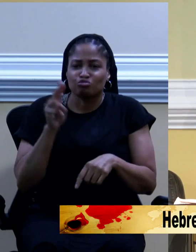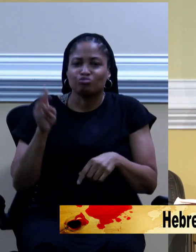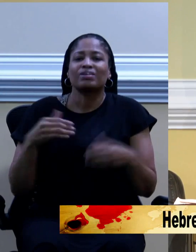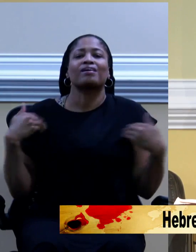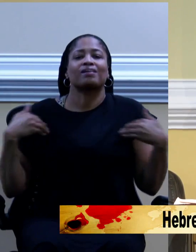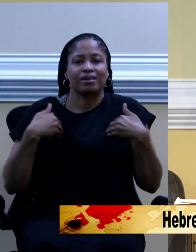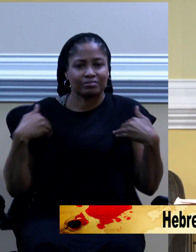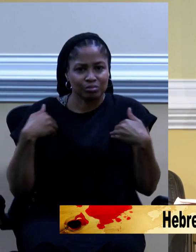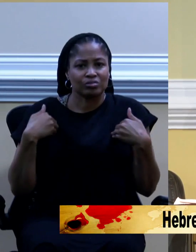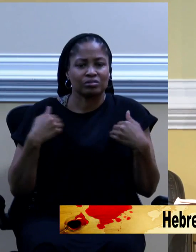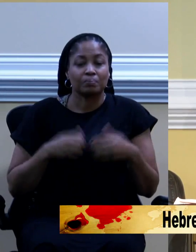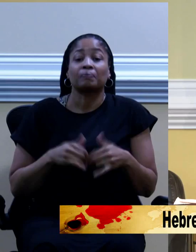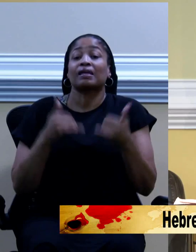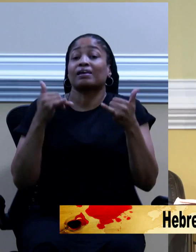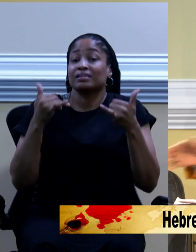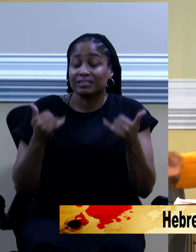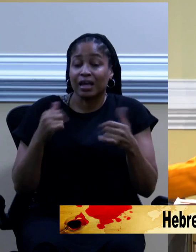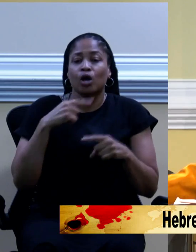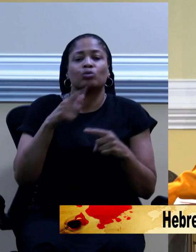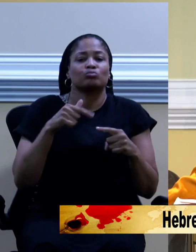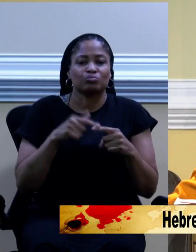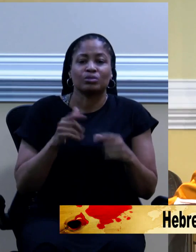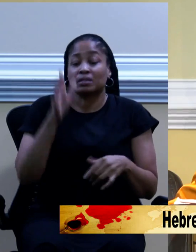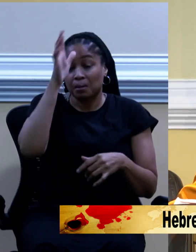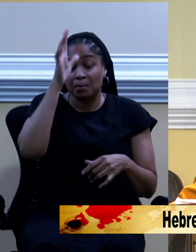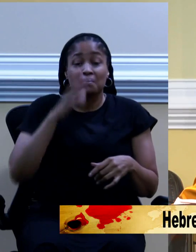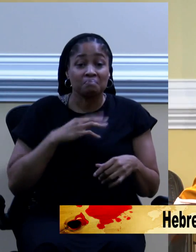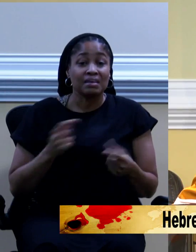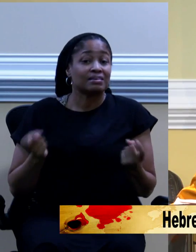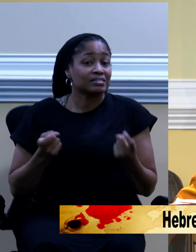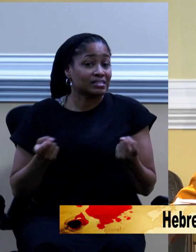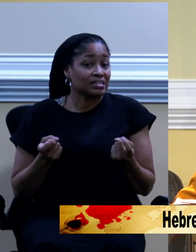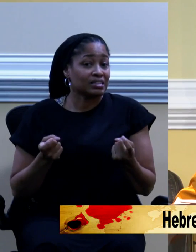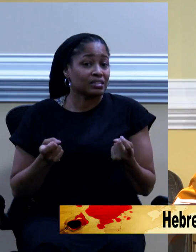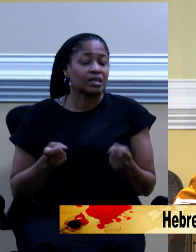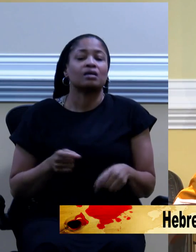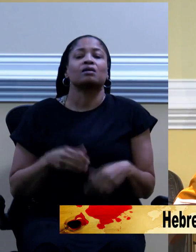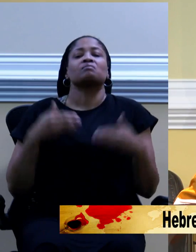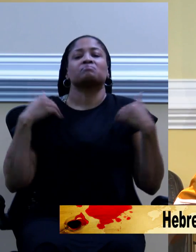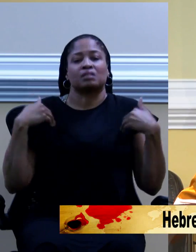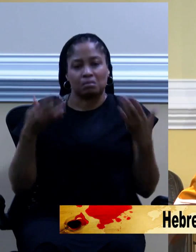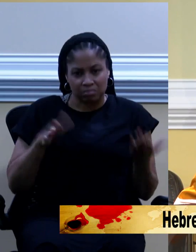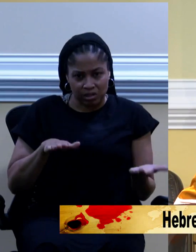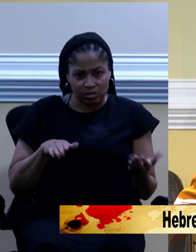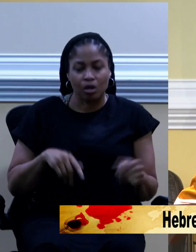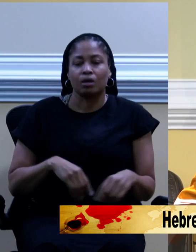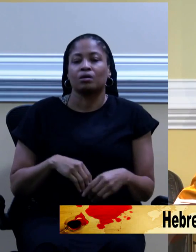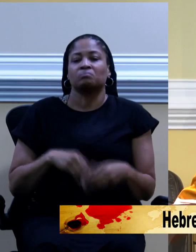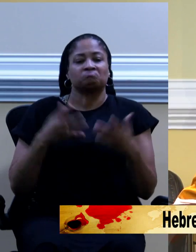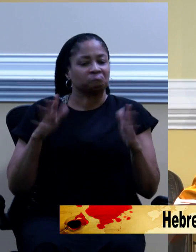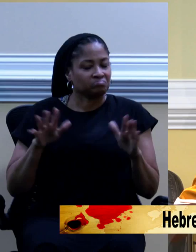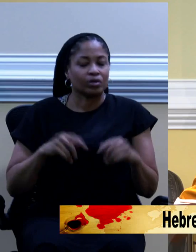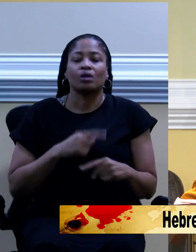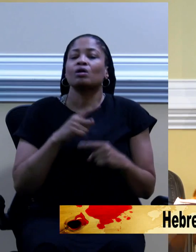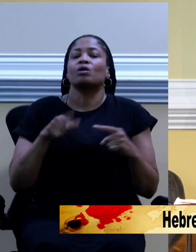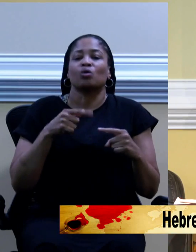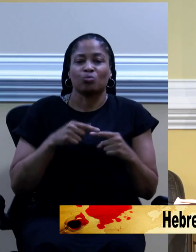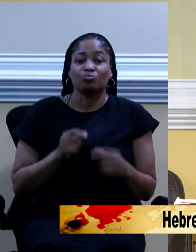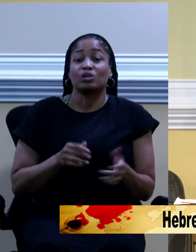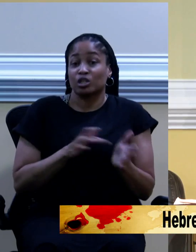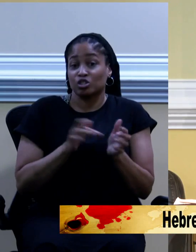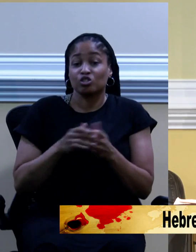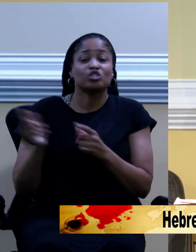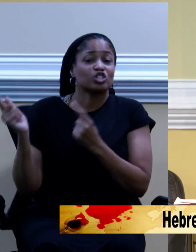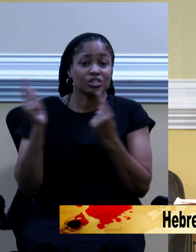So when a man sinned now, the animal would die for him. But when Jesus came, he terminated the animals and